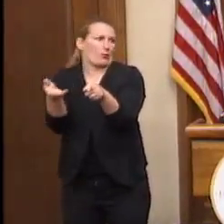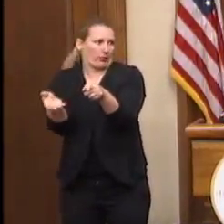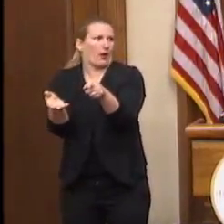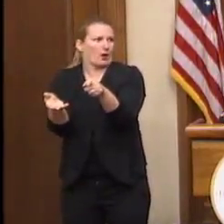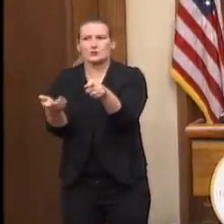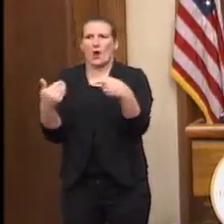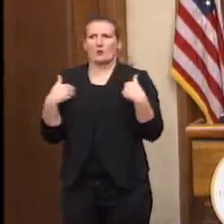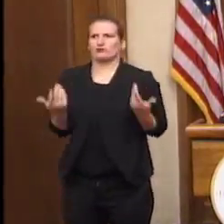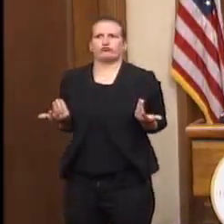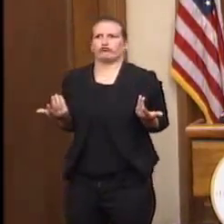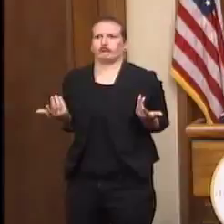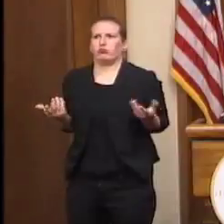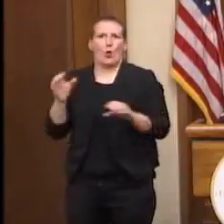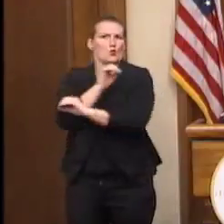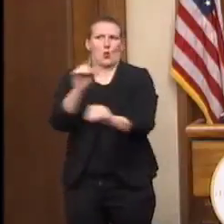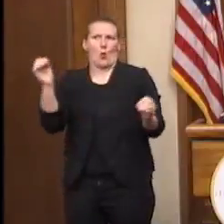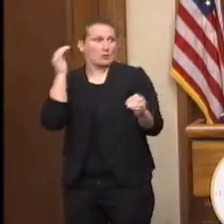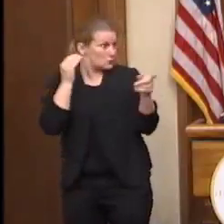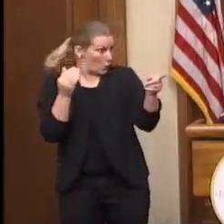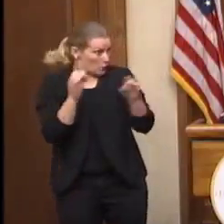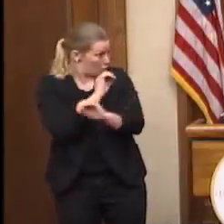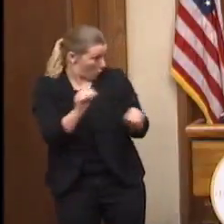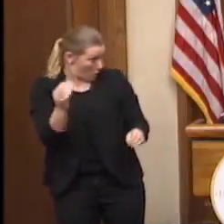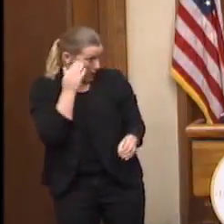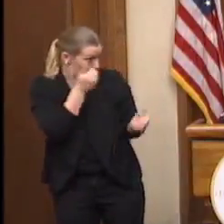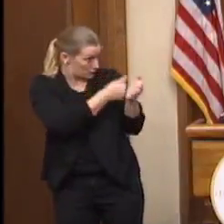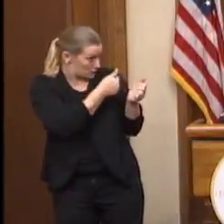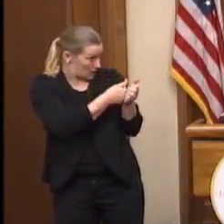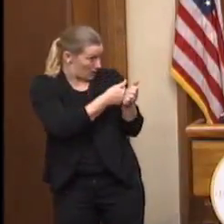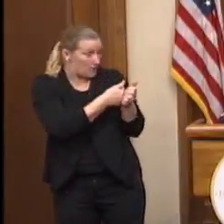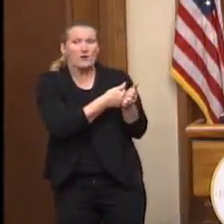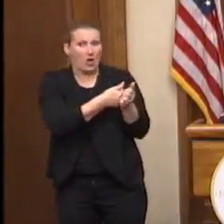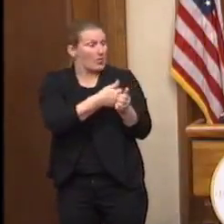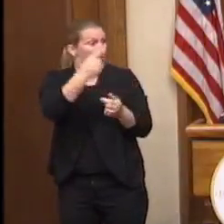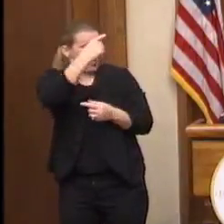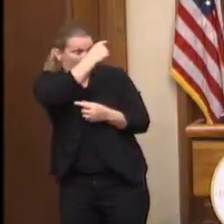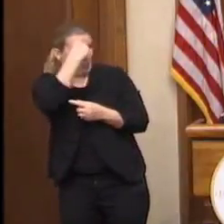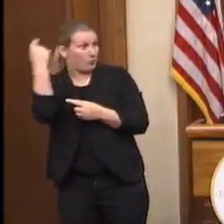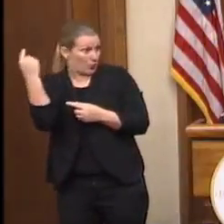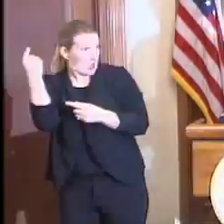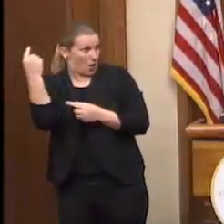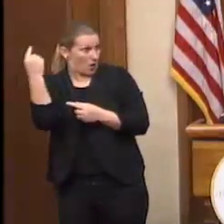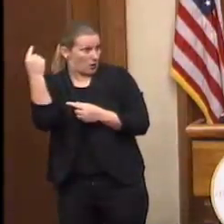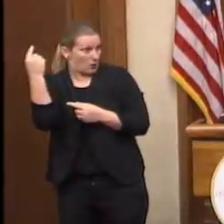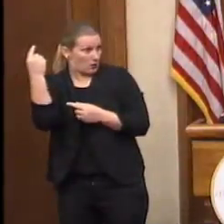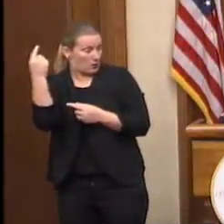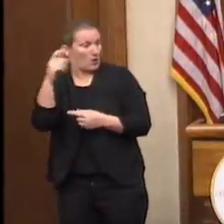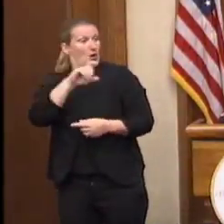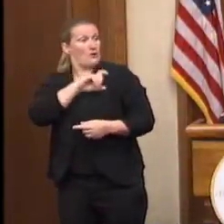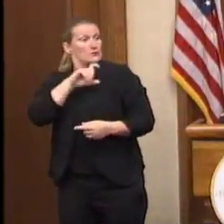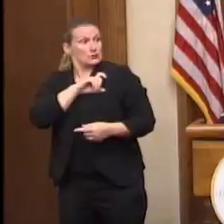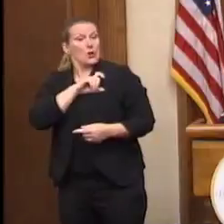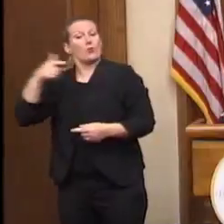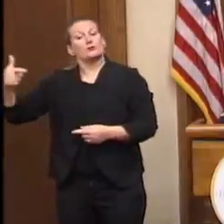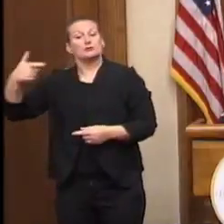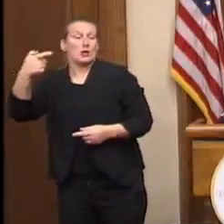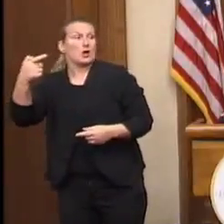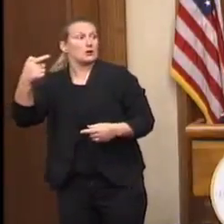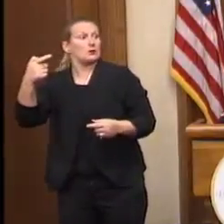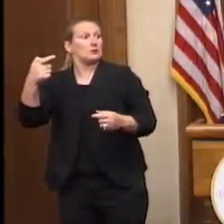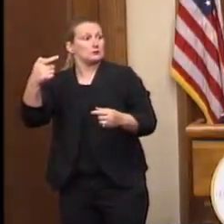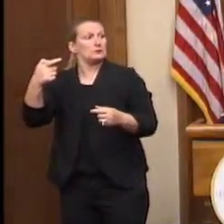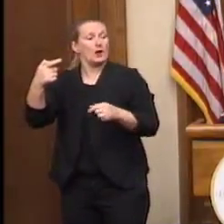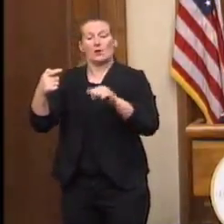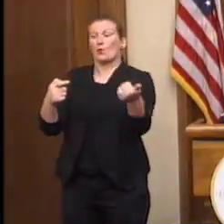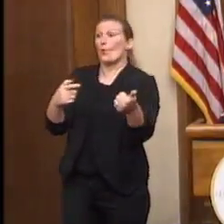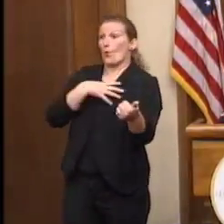chief. So you had no knowledge at all that the black officer was in fact shot by a white officer. The Ethical Society of Police has said that it would